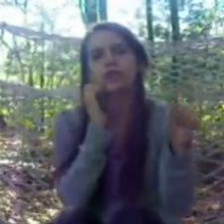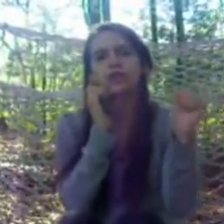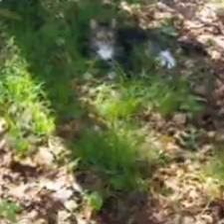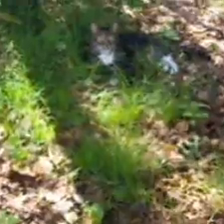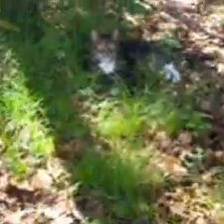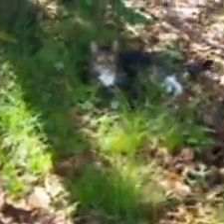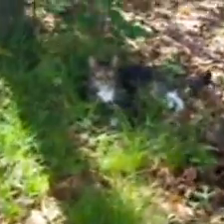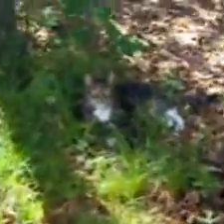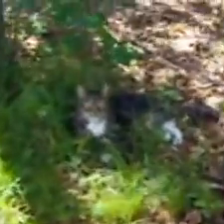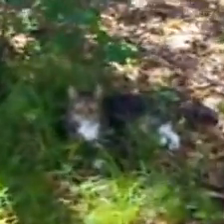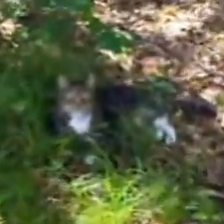ST